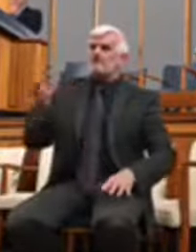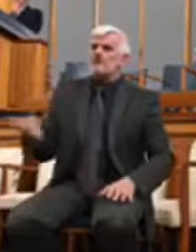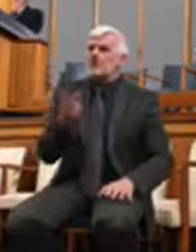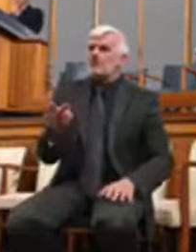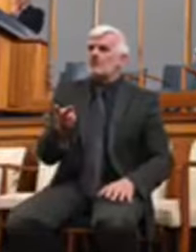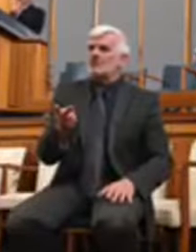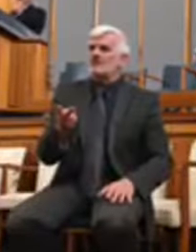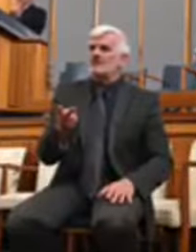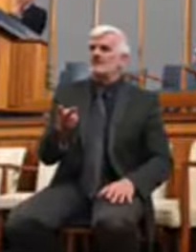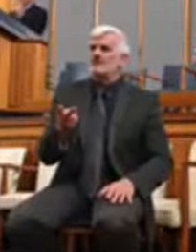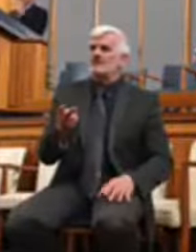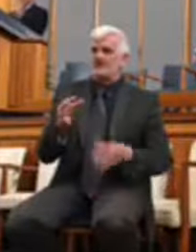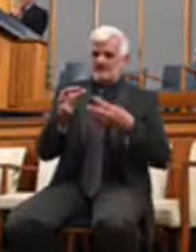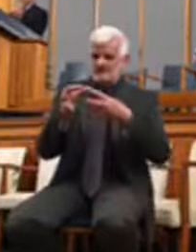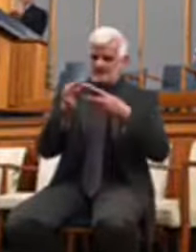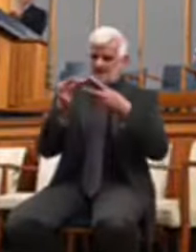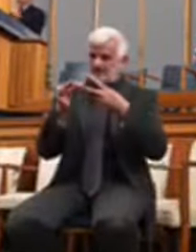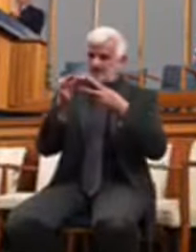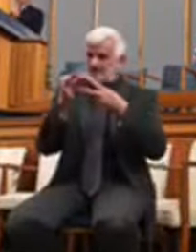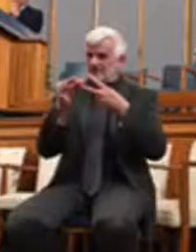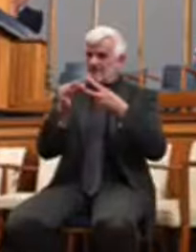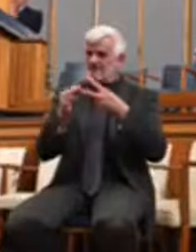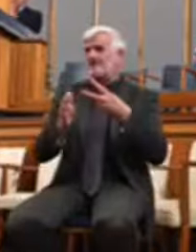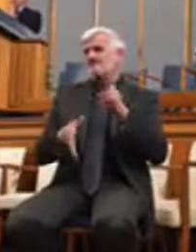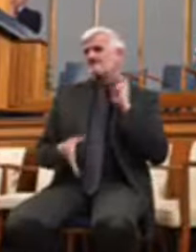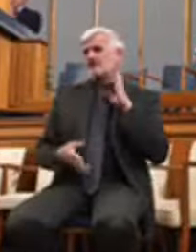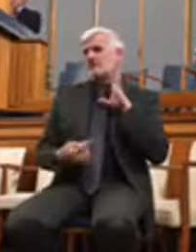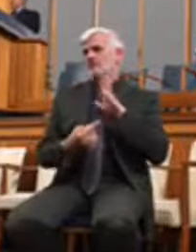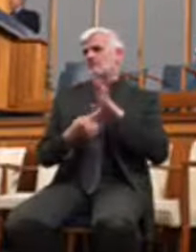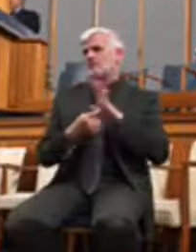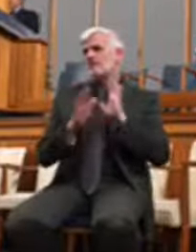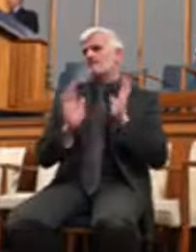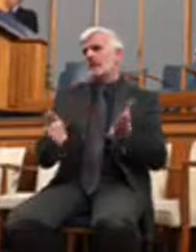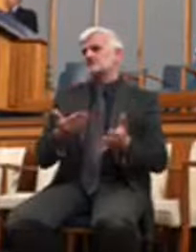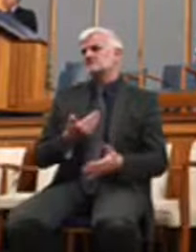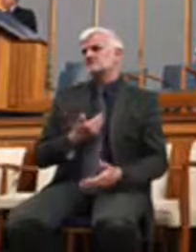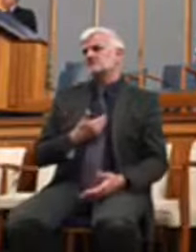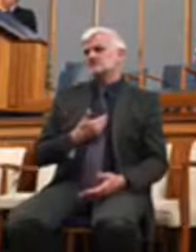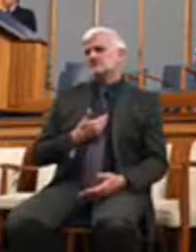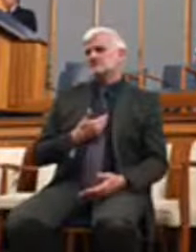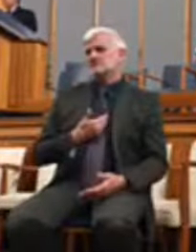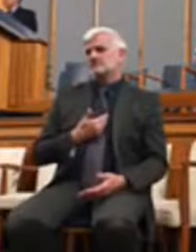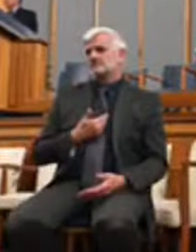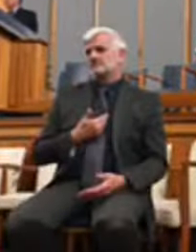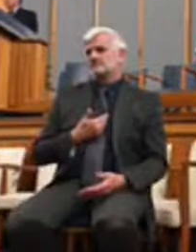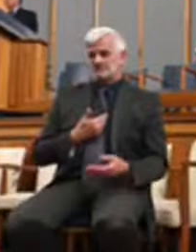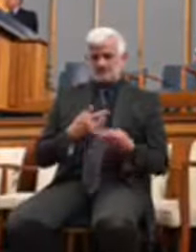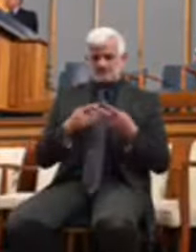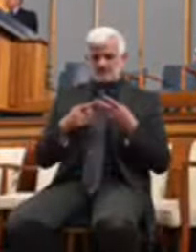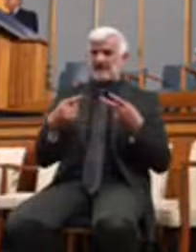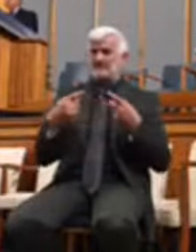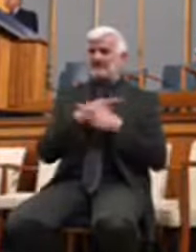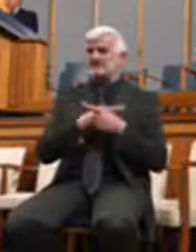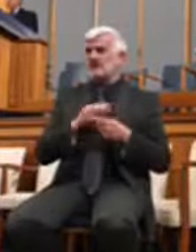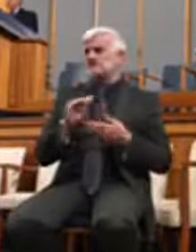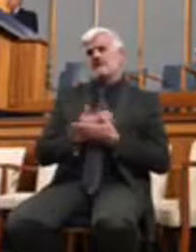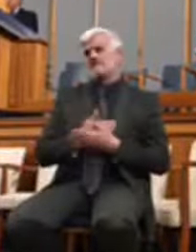These two elements, these two ingredients are essential to